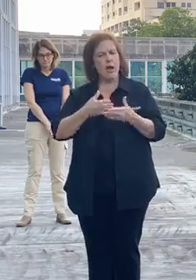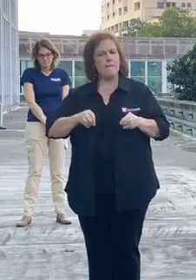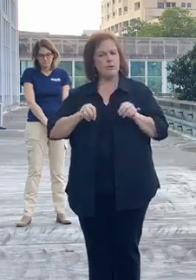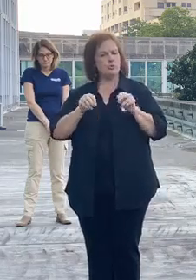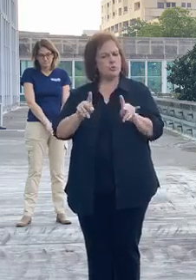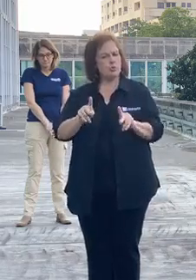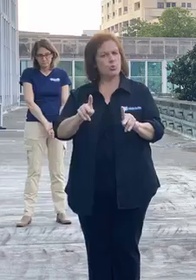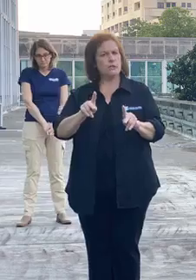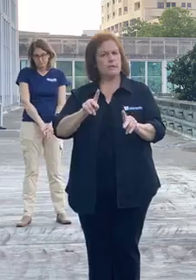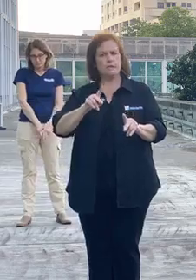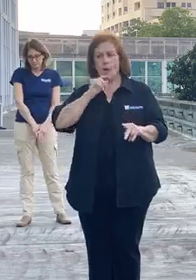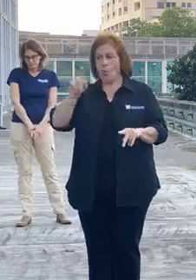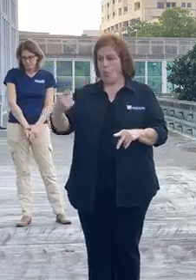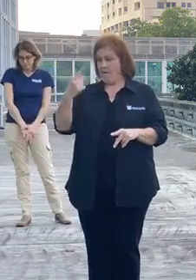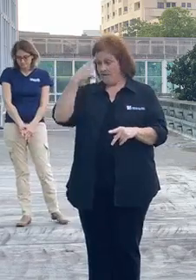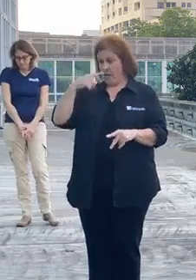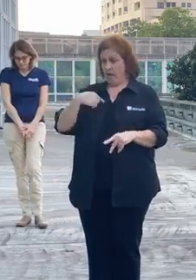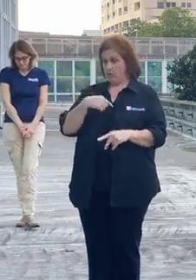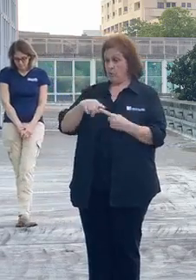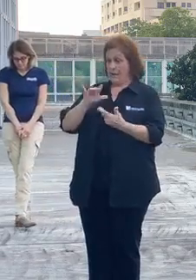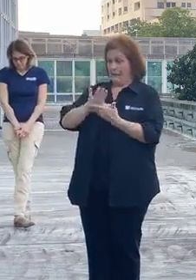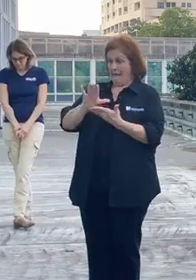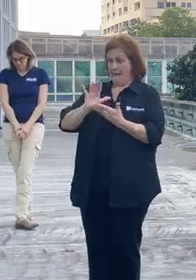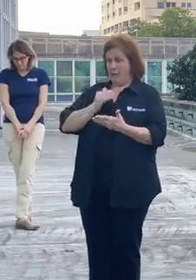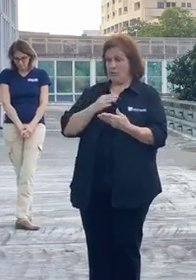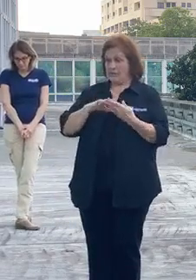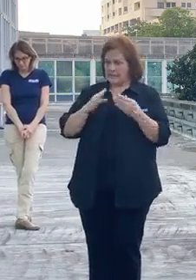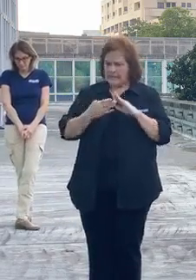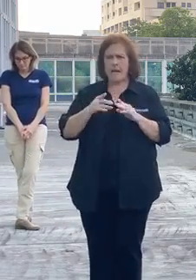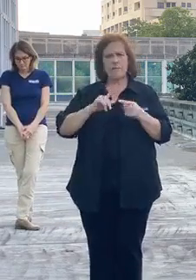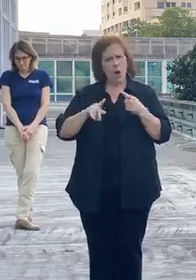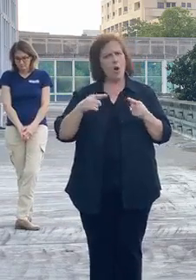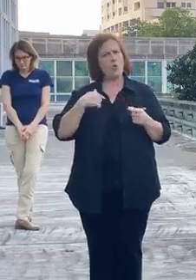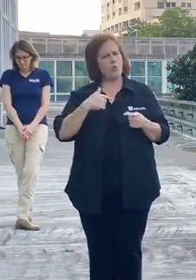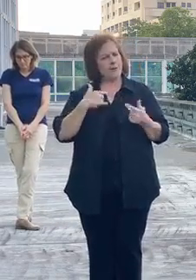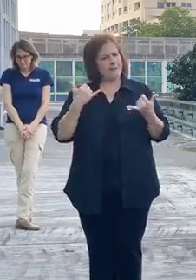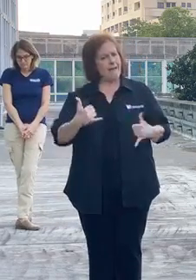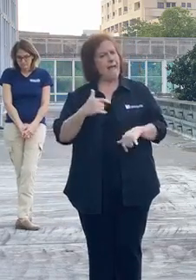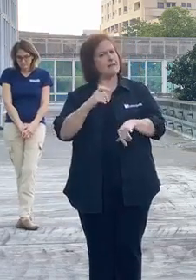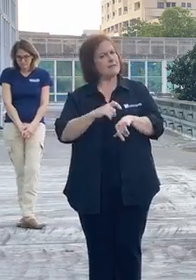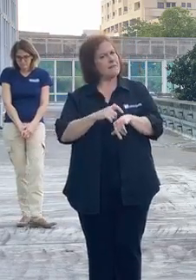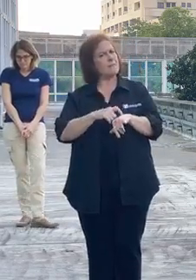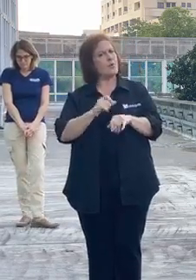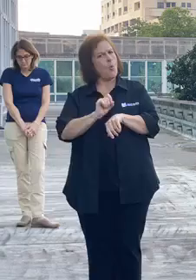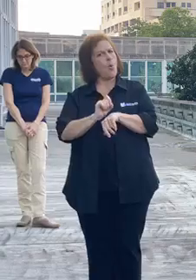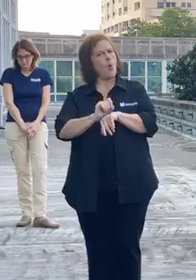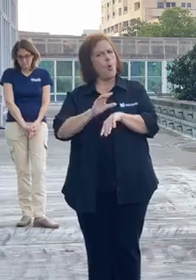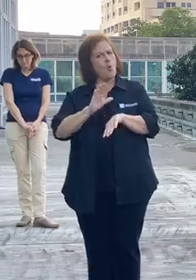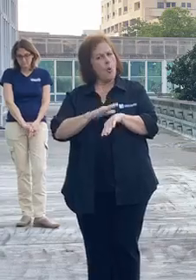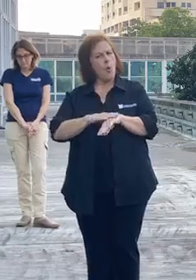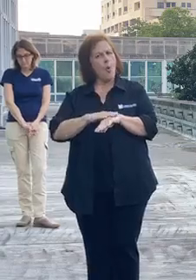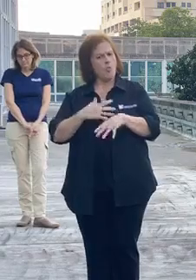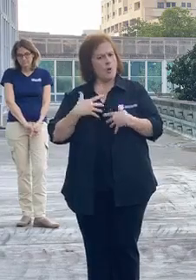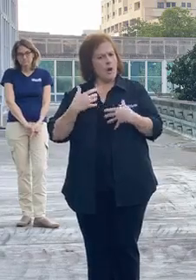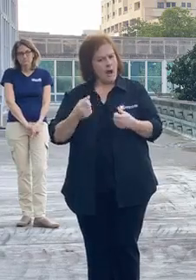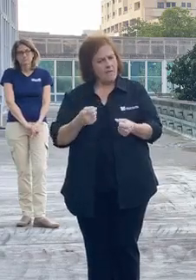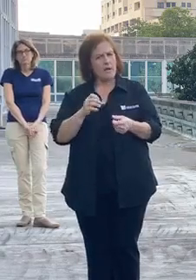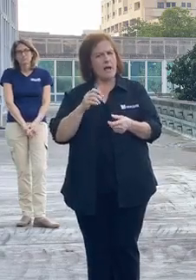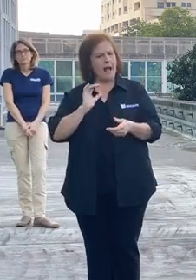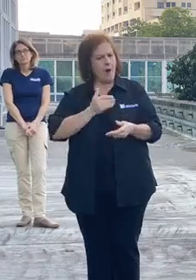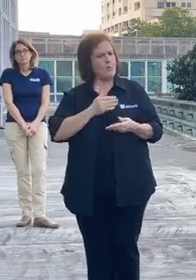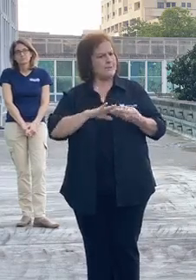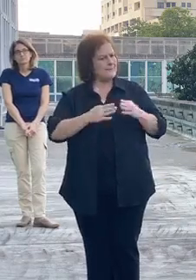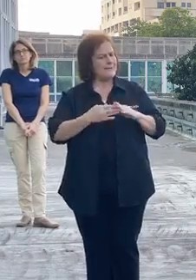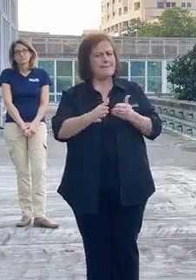opportunity to not only clean our city up, but as we pivot and move towards recovery, that we come out of it with a cleaner